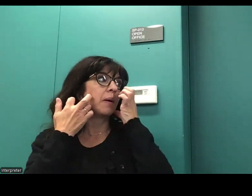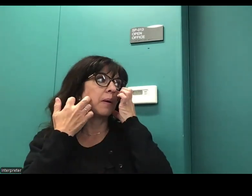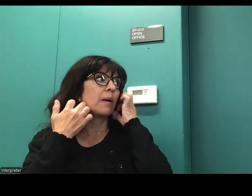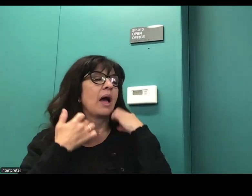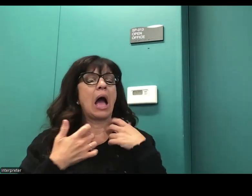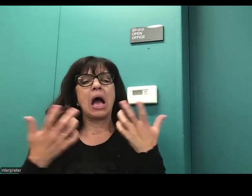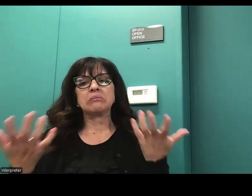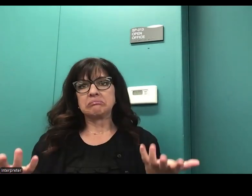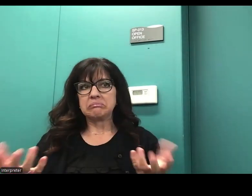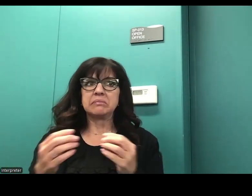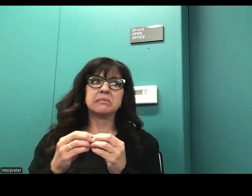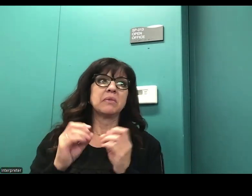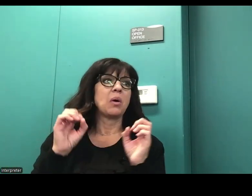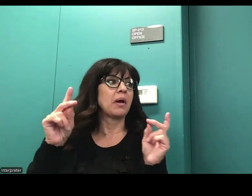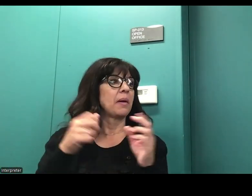anyway, okay.